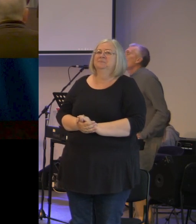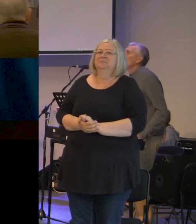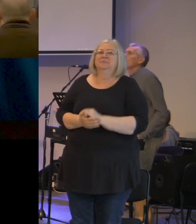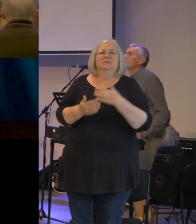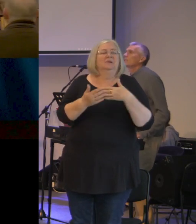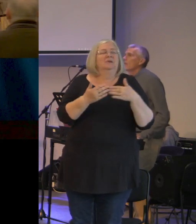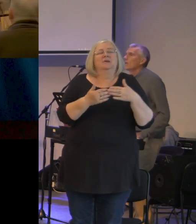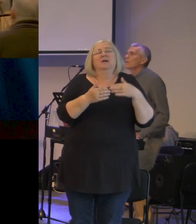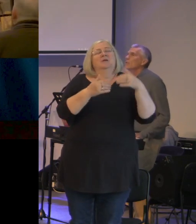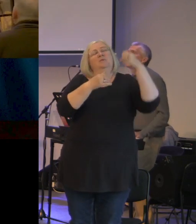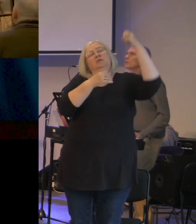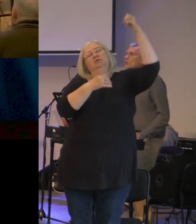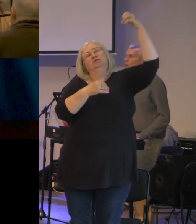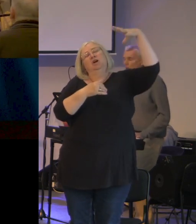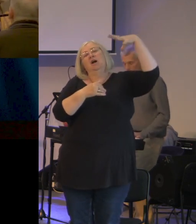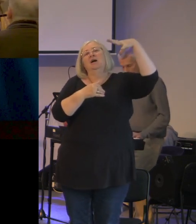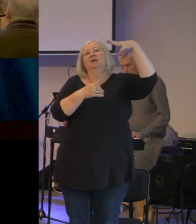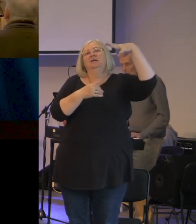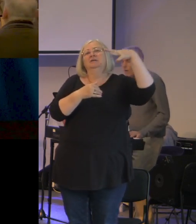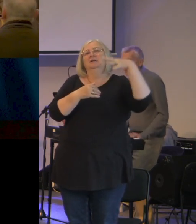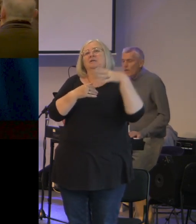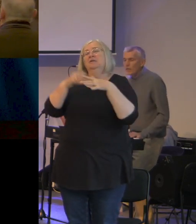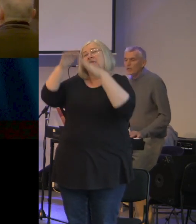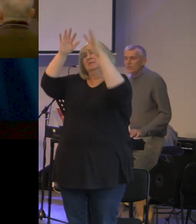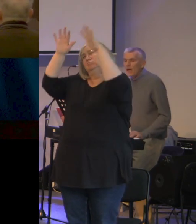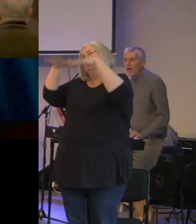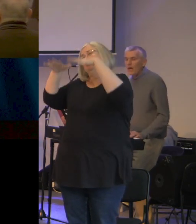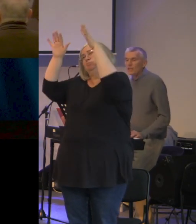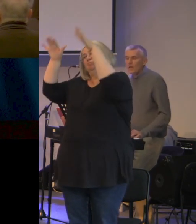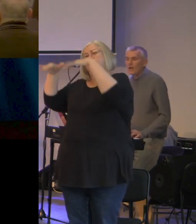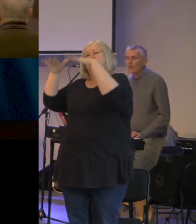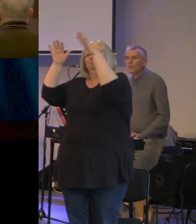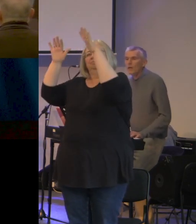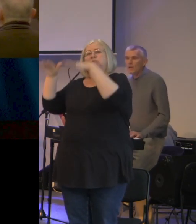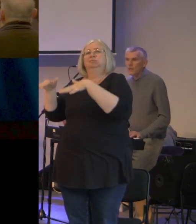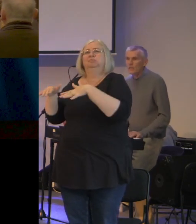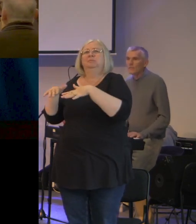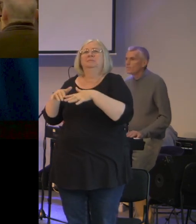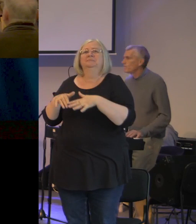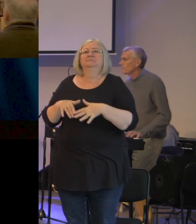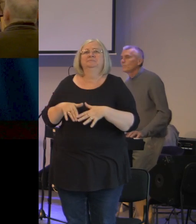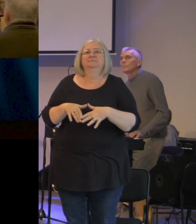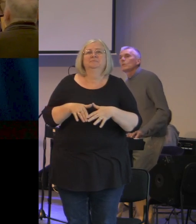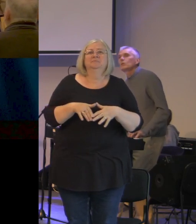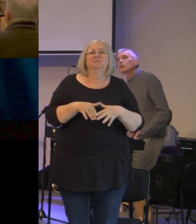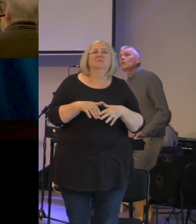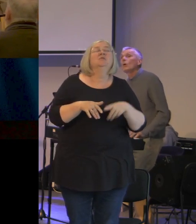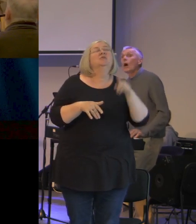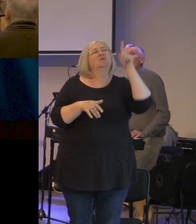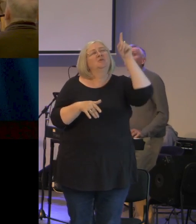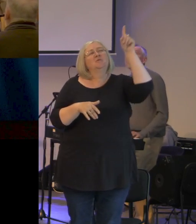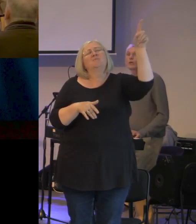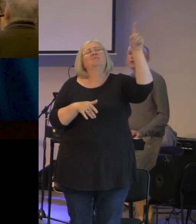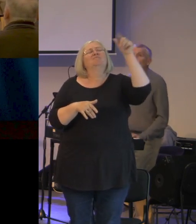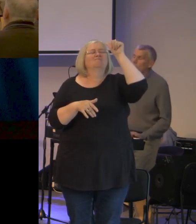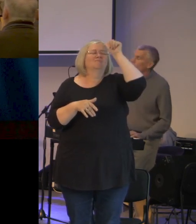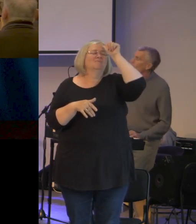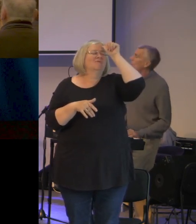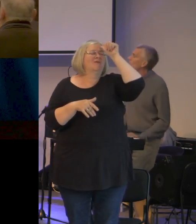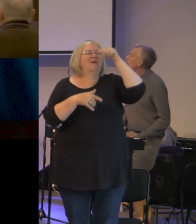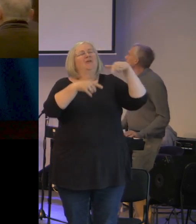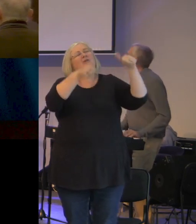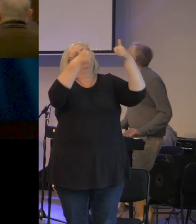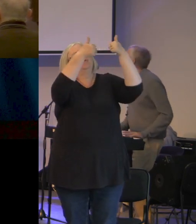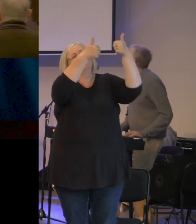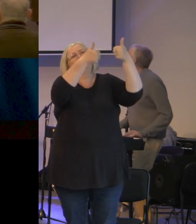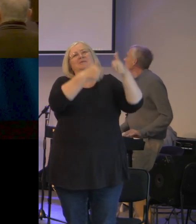it. Whether the sun will shine, whether its eyes will rain, I know that you are good.